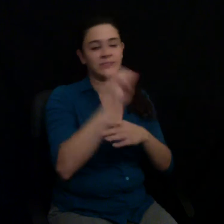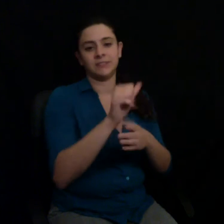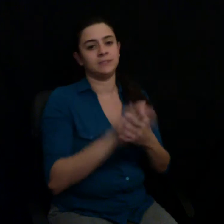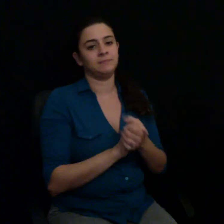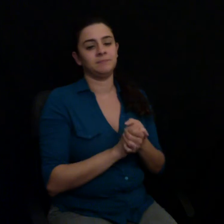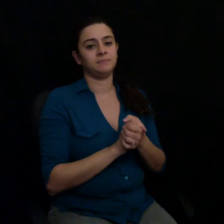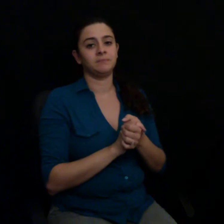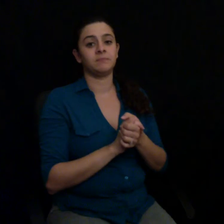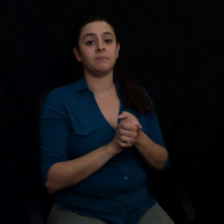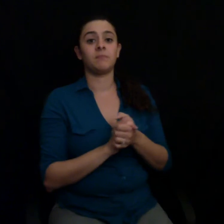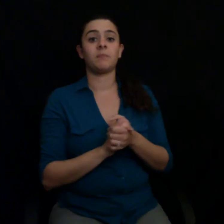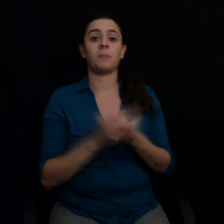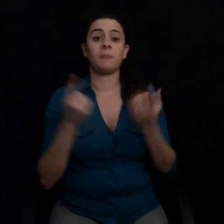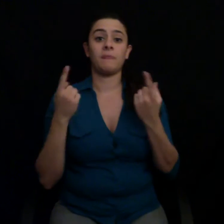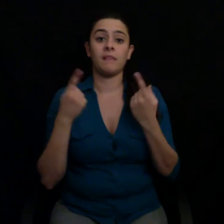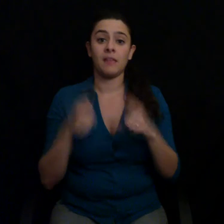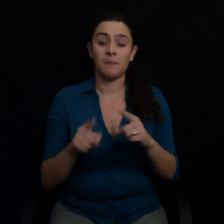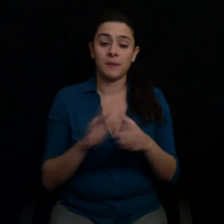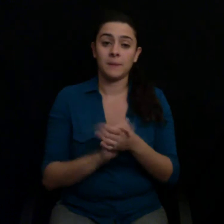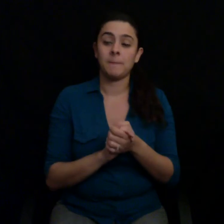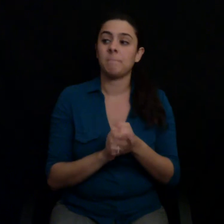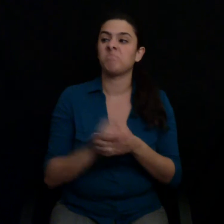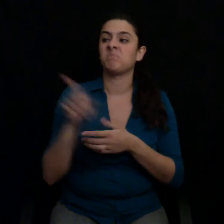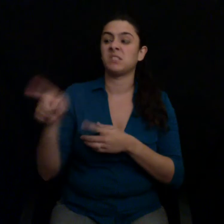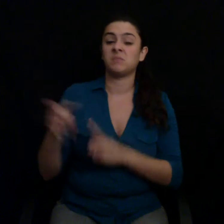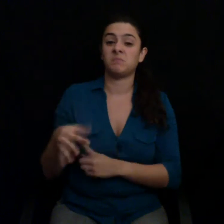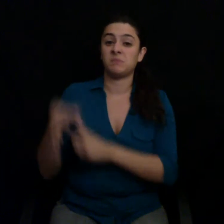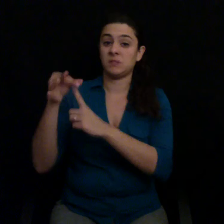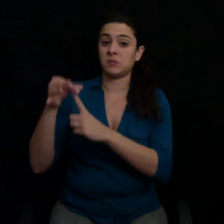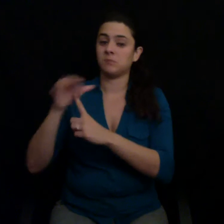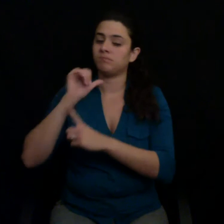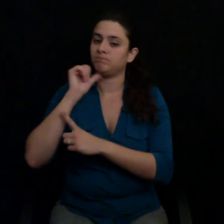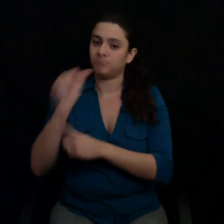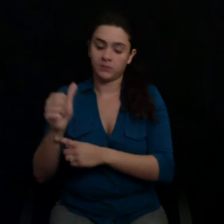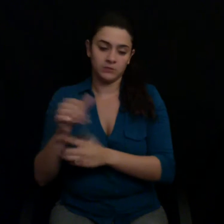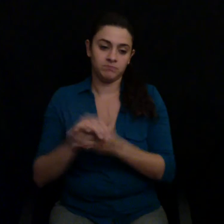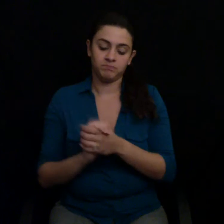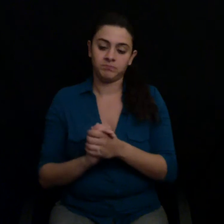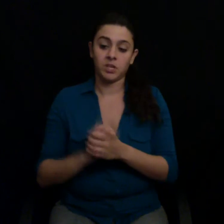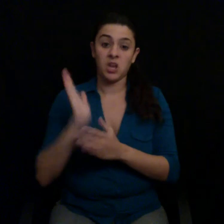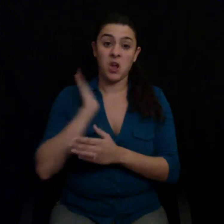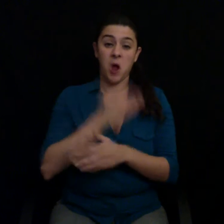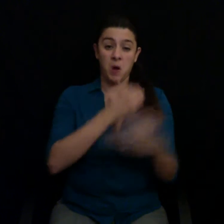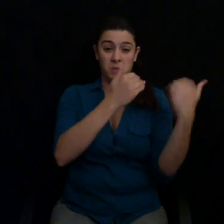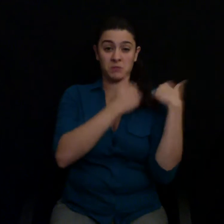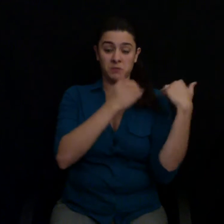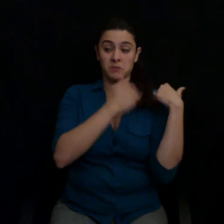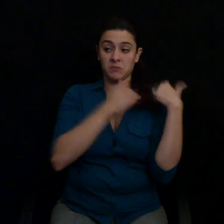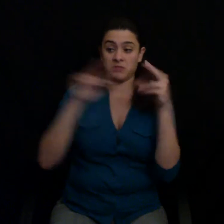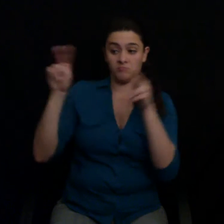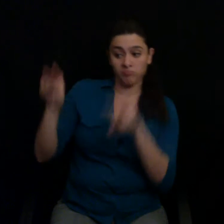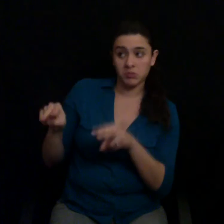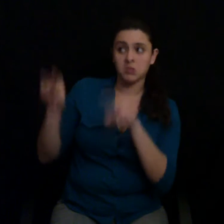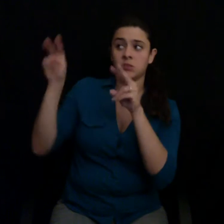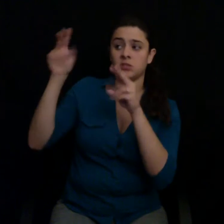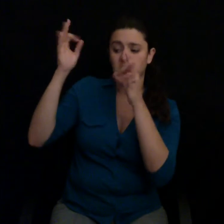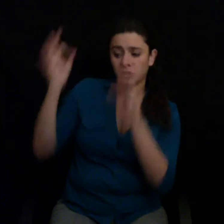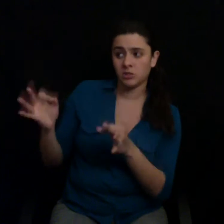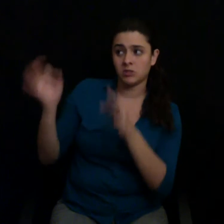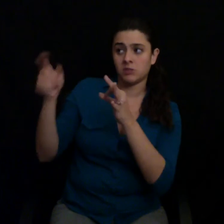it's ultimately not on us to judge him. I know one of the hardest things to change is a person's belief systems and